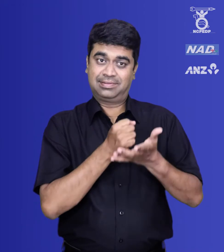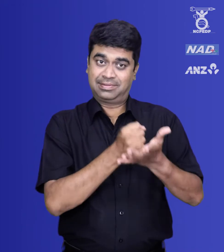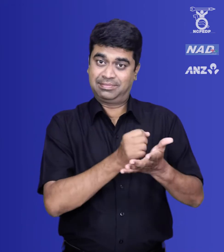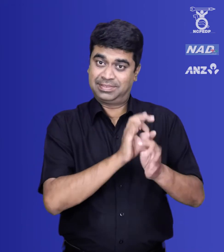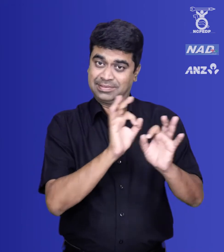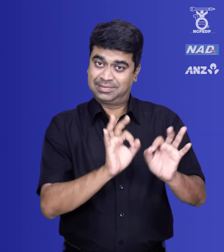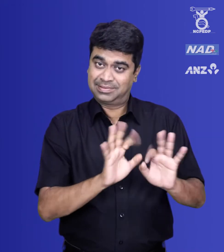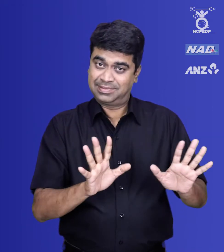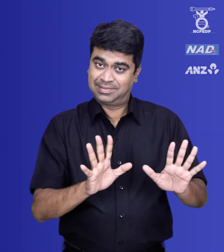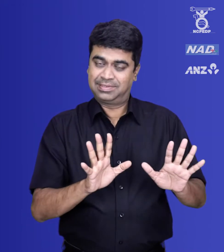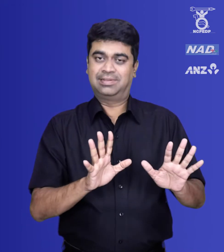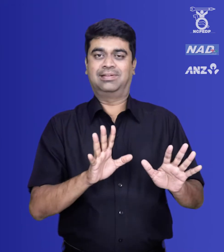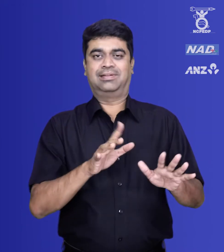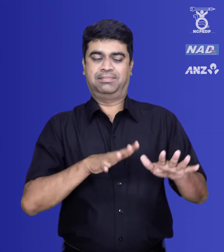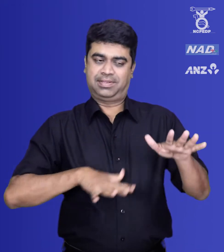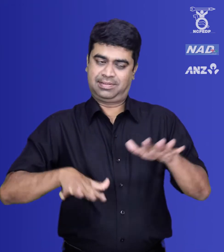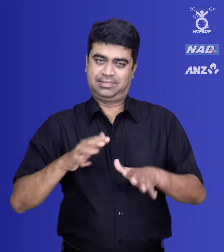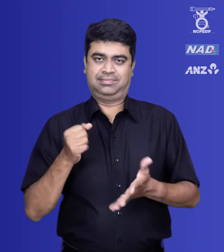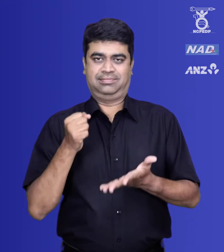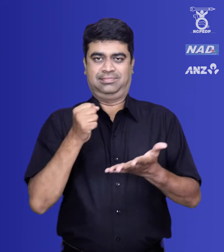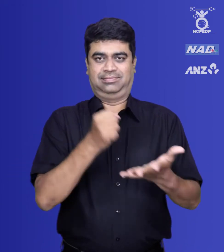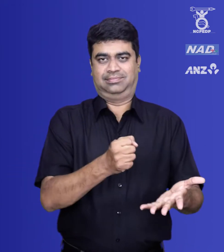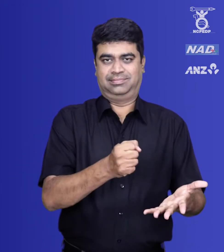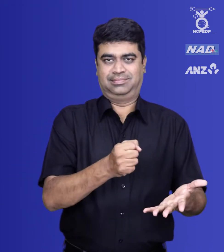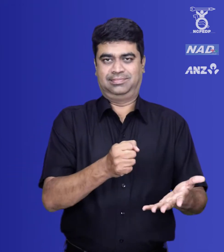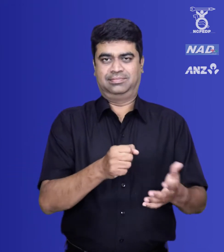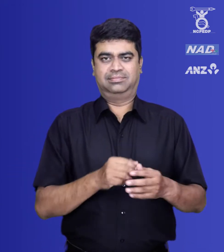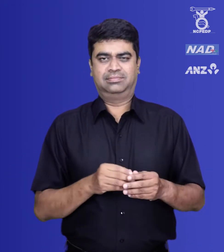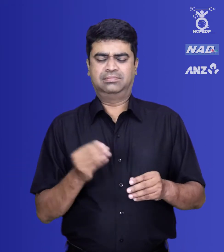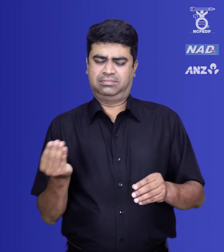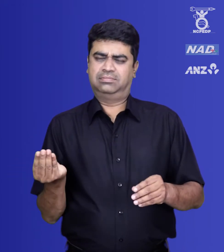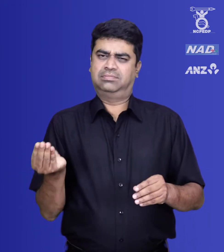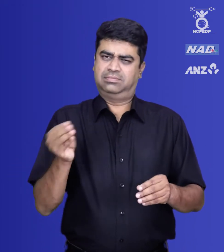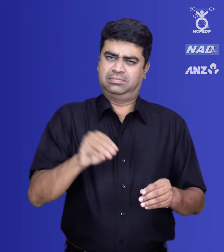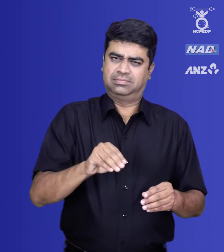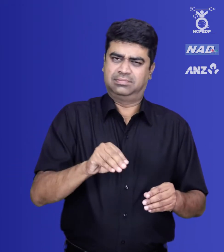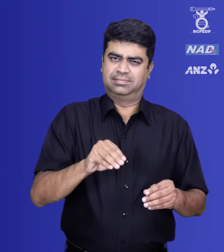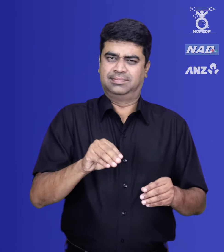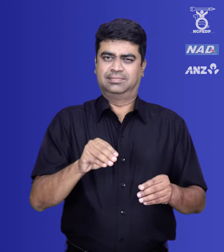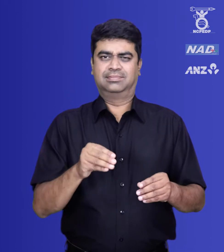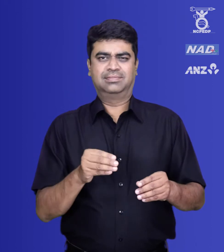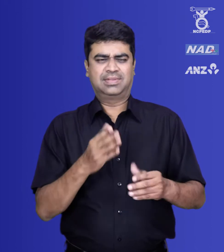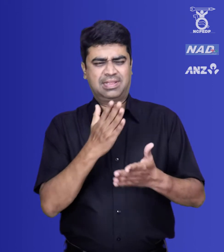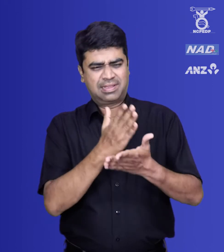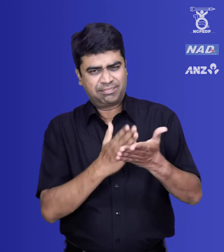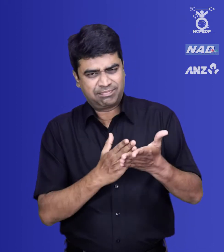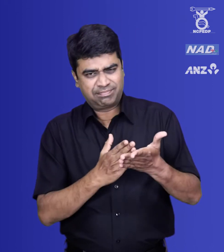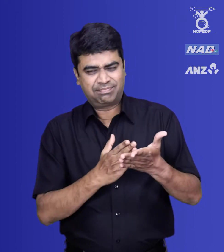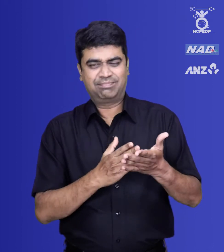disabilities at affordable cost to provide for incentives and concessions,